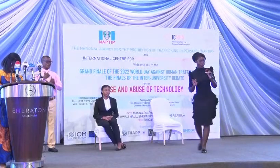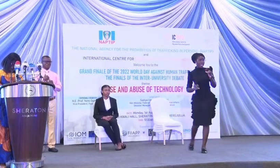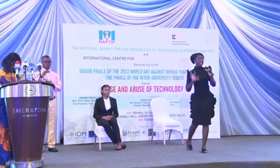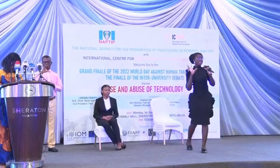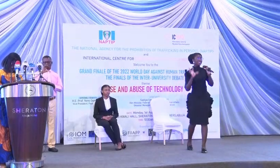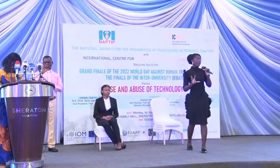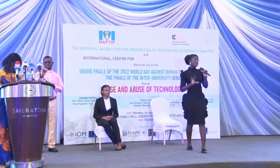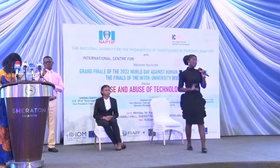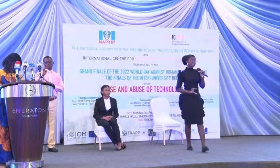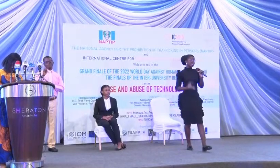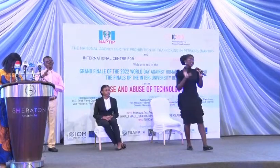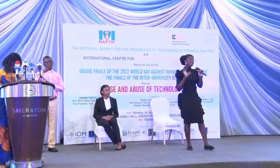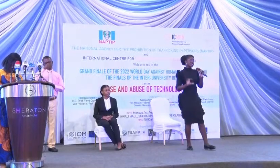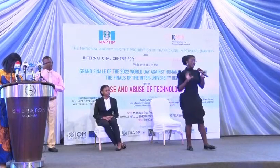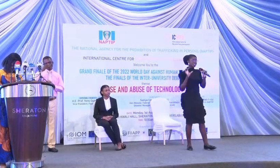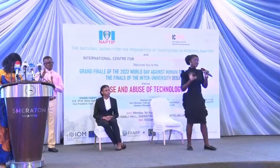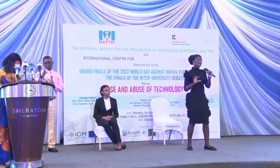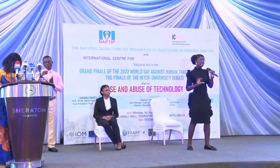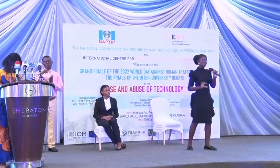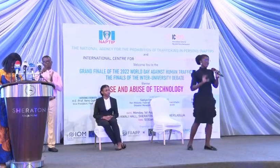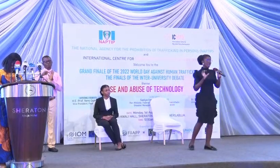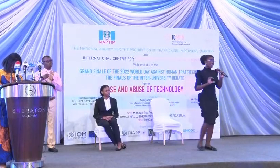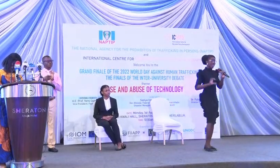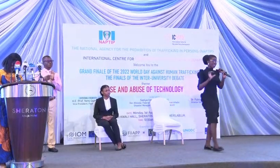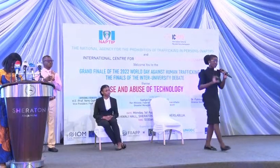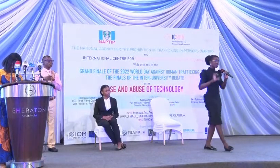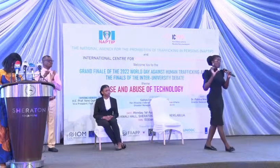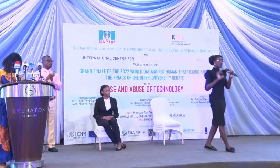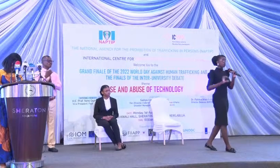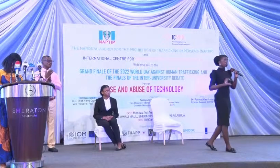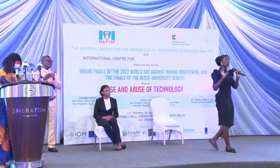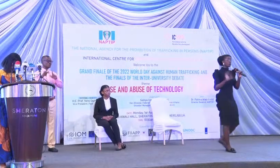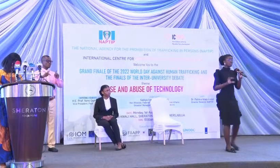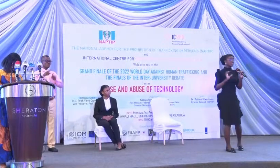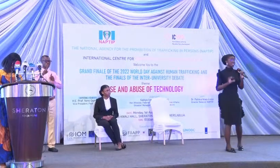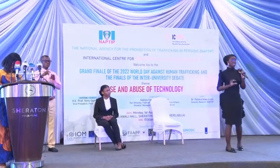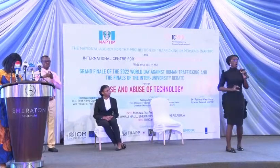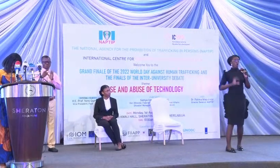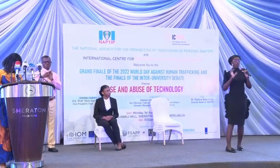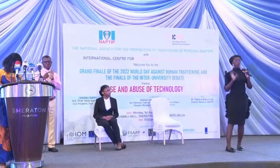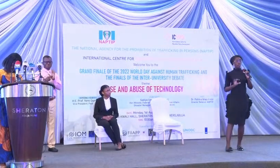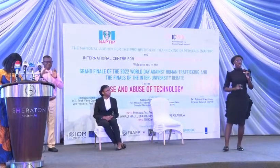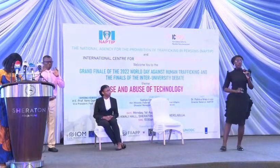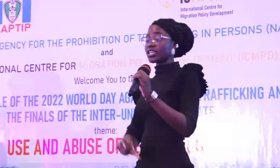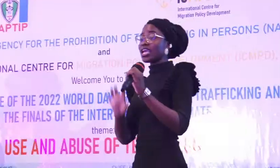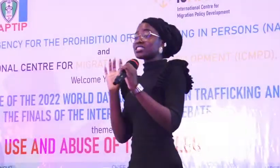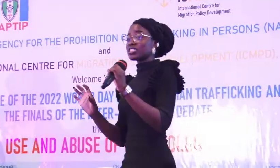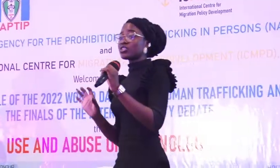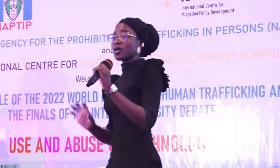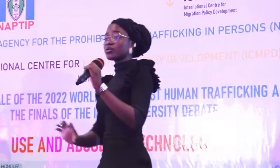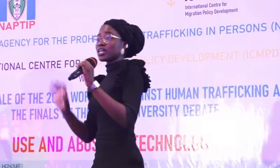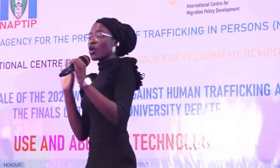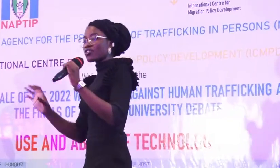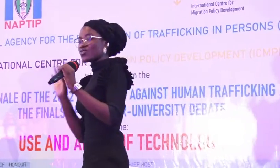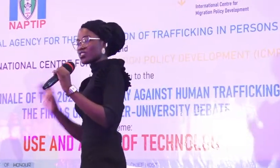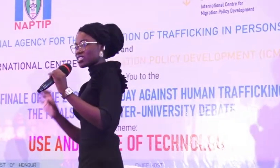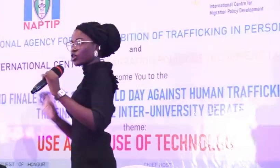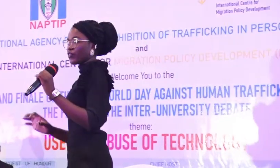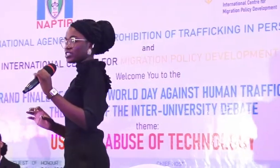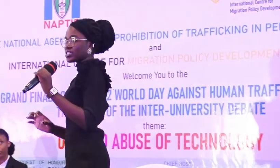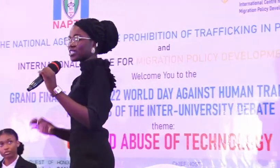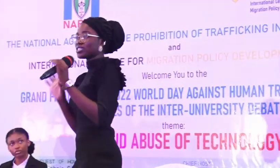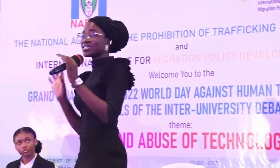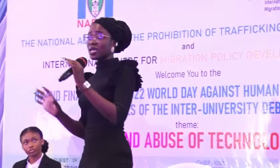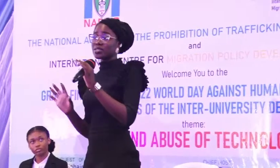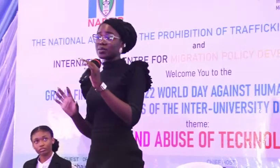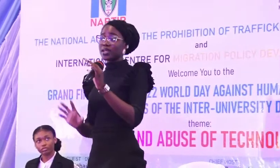line. This cyber tip line is a centralized mechanism that allows people to report cases of human trafficking, sexual abuse, and other related